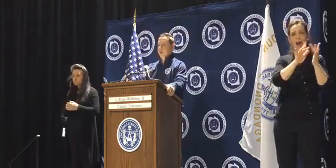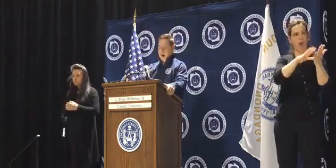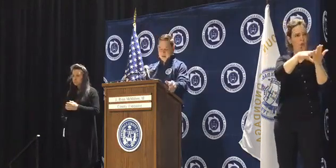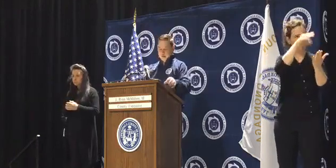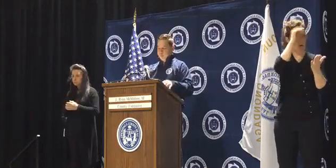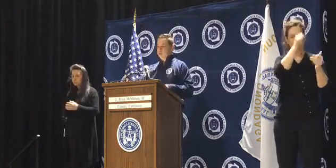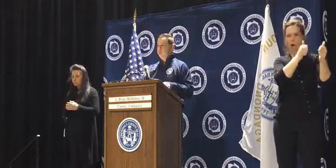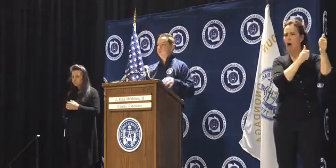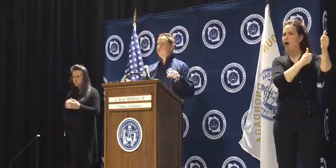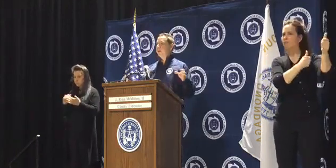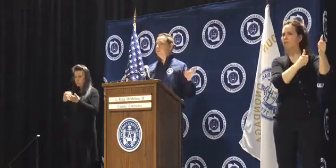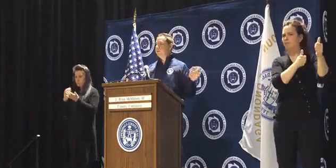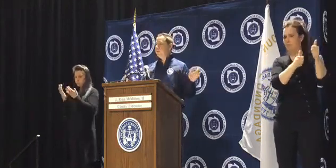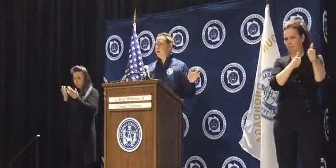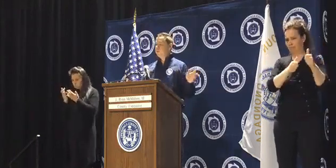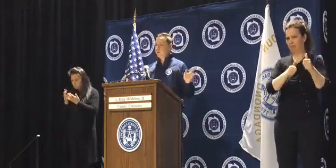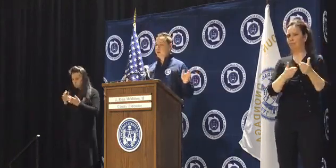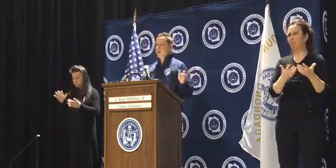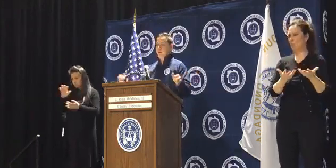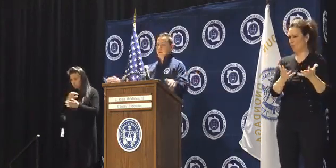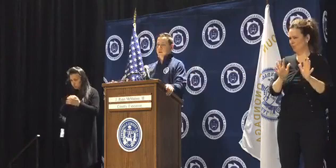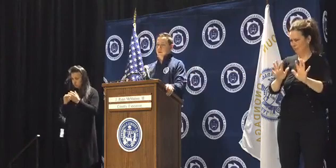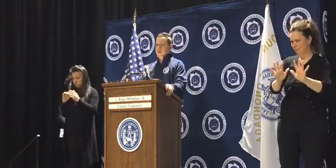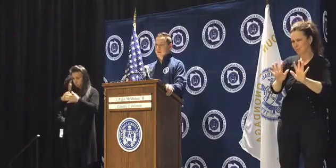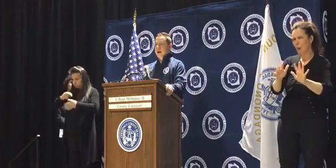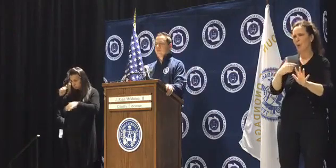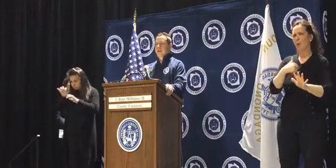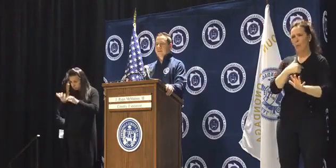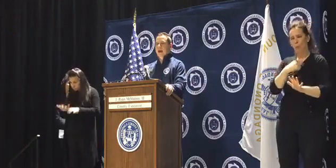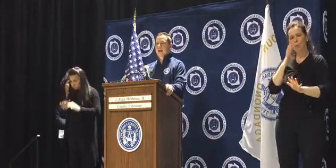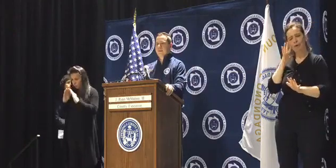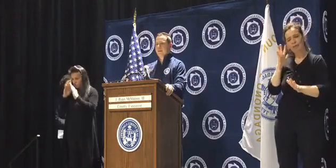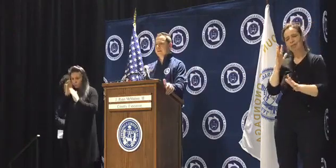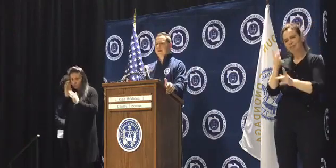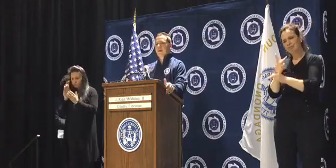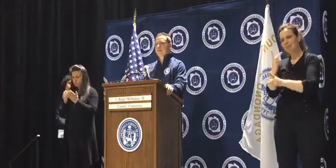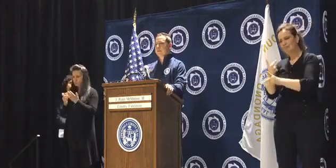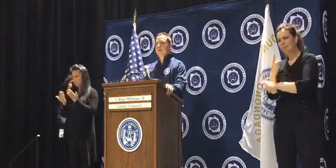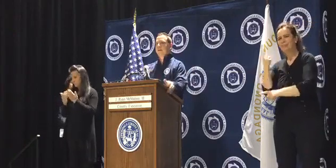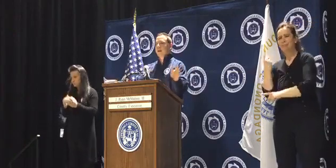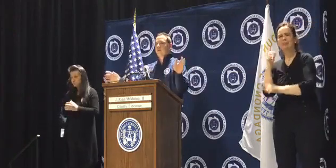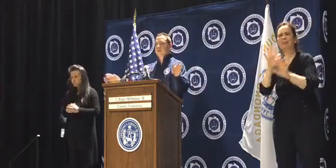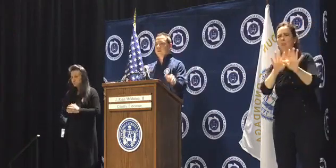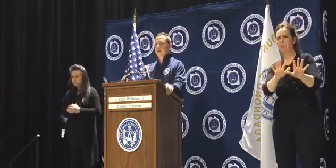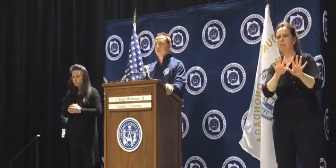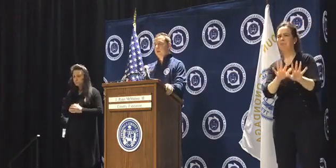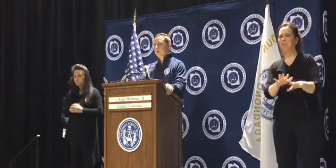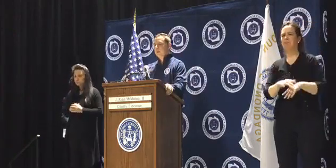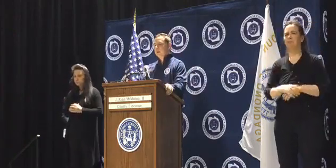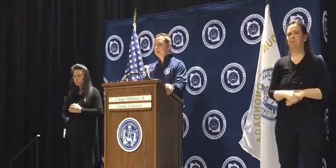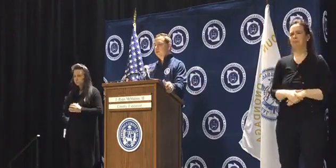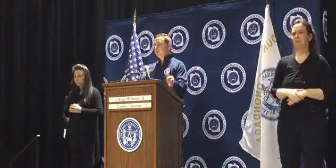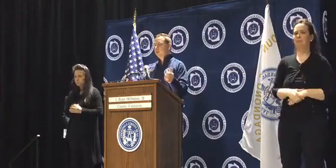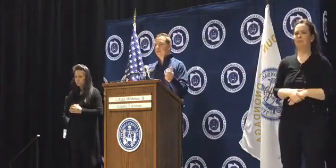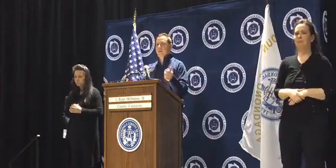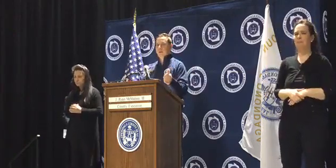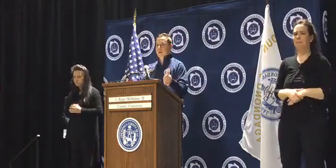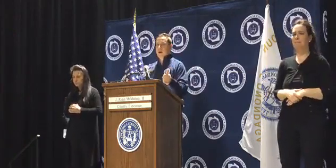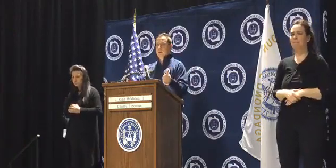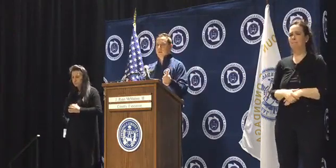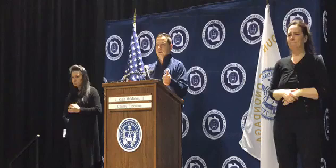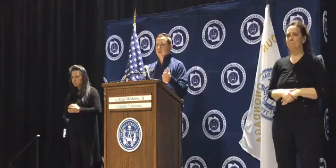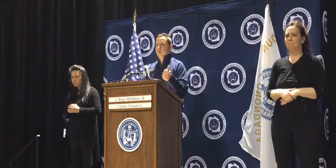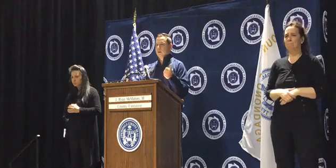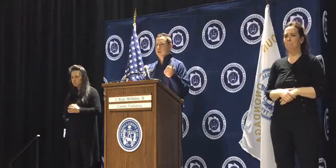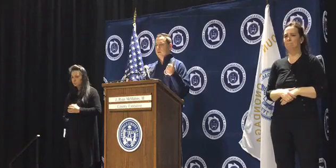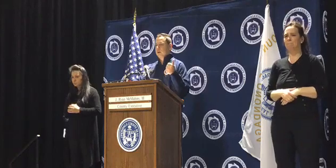the process, when you reflect on the last week, there's a lot of anxiety just to shut it down. You can't just shut things